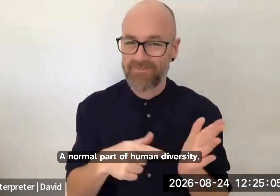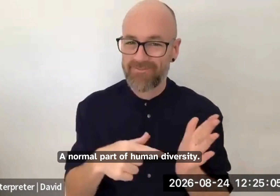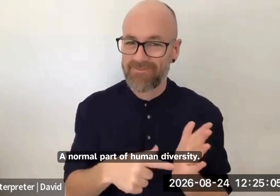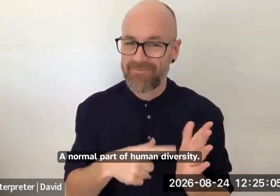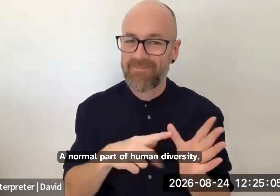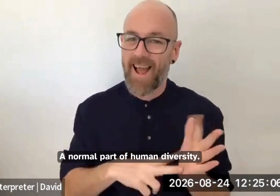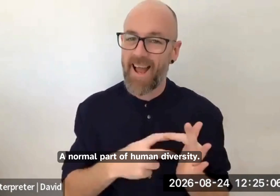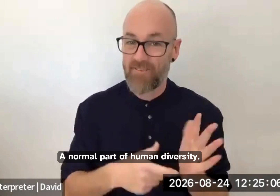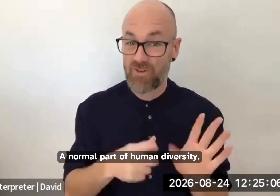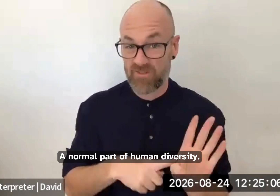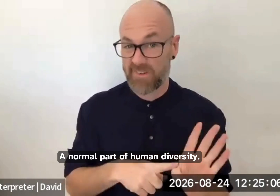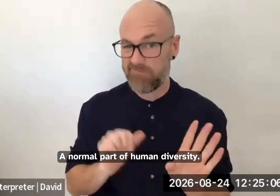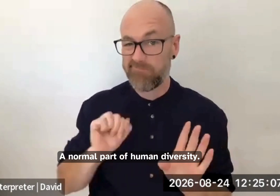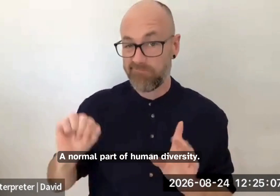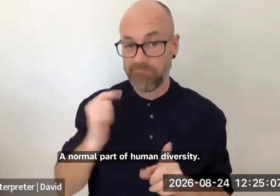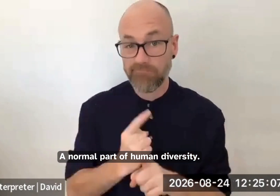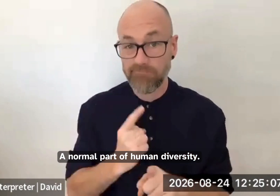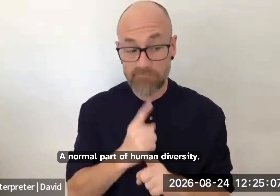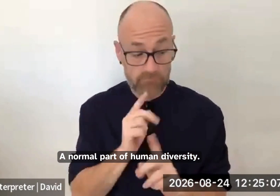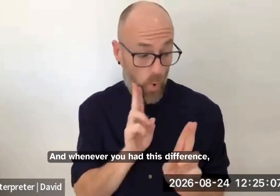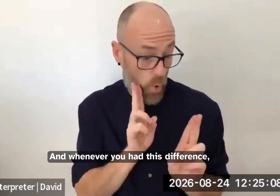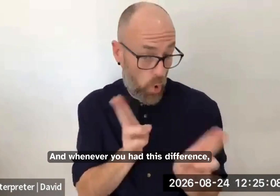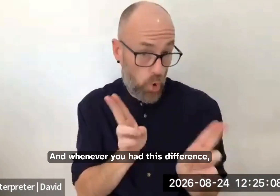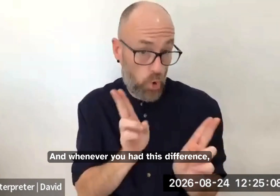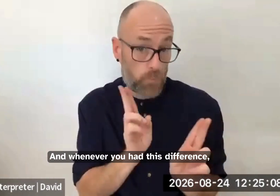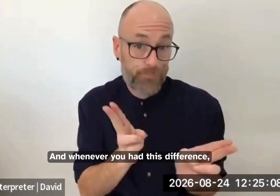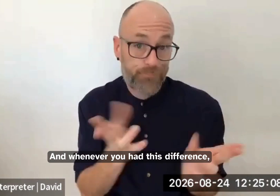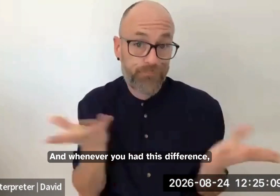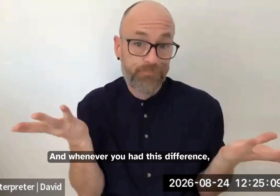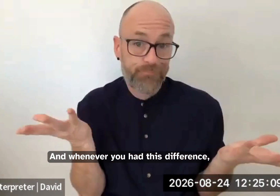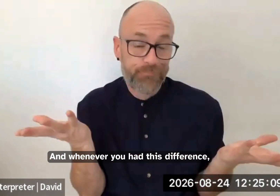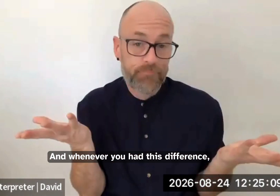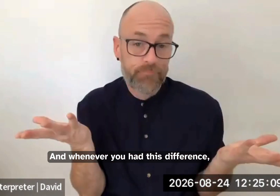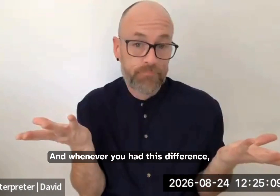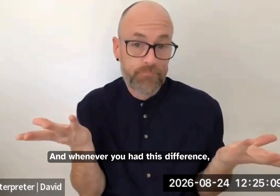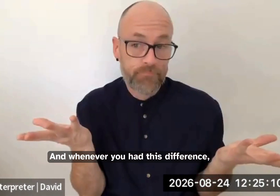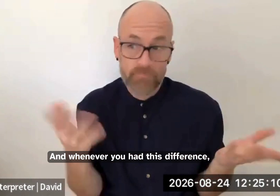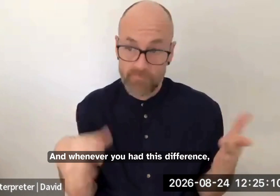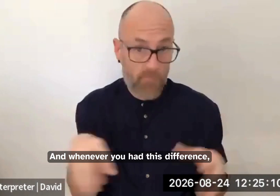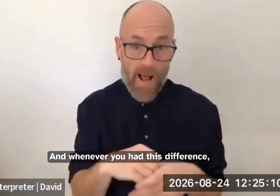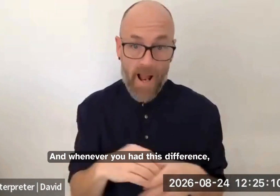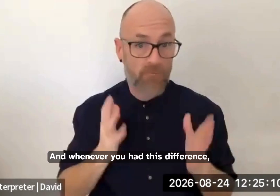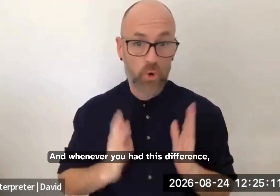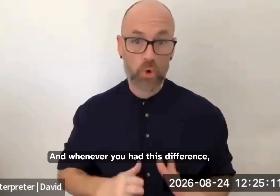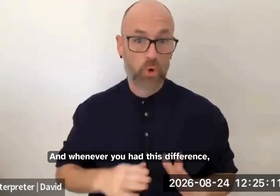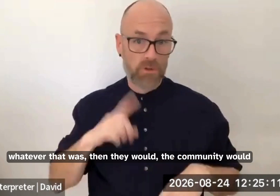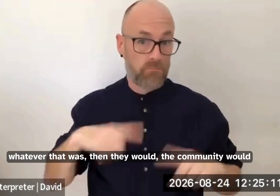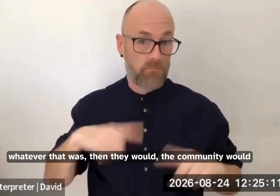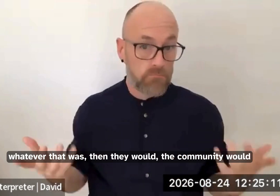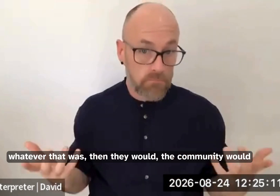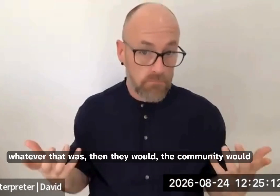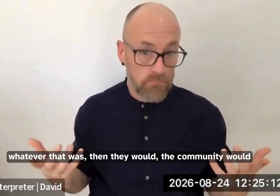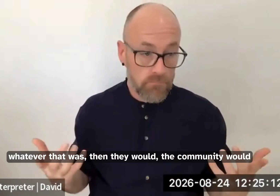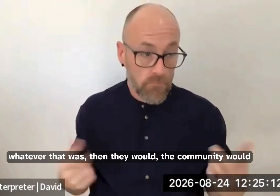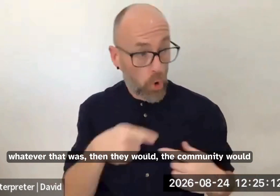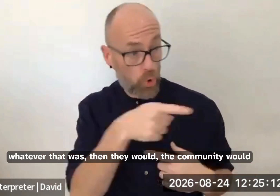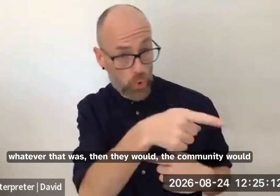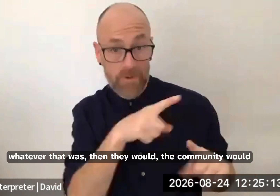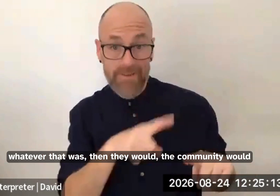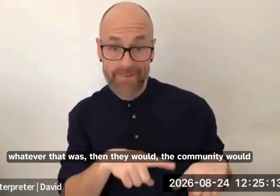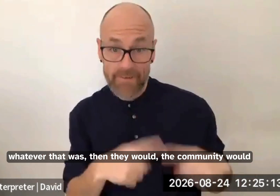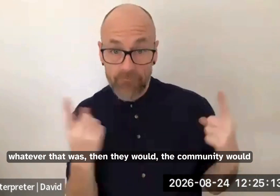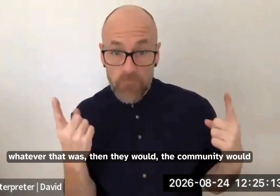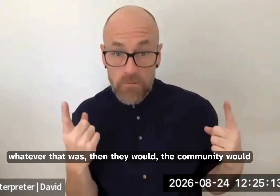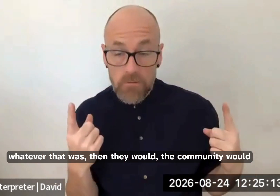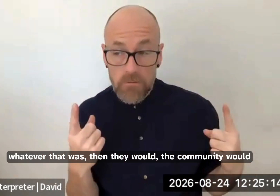unremarkable, a normal part of human diversity. And whenever you had this difference, whatever that